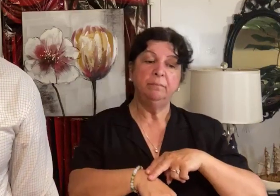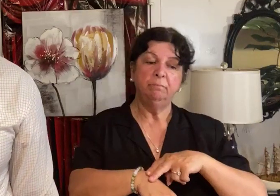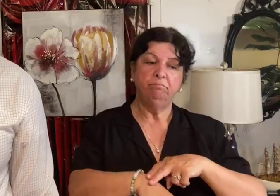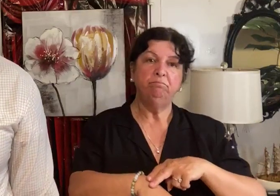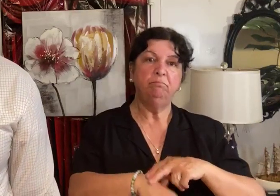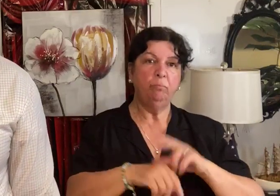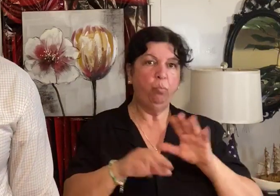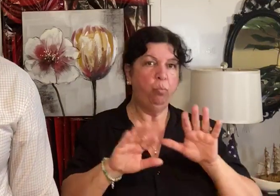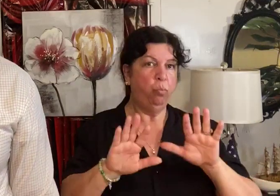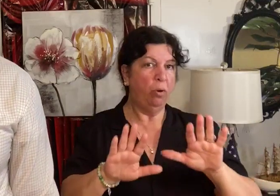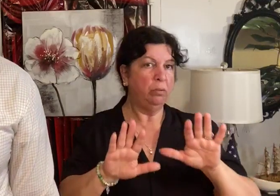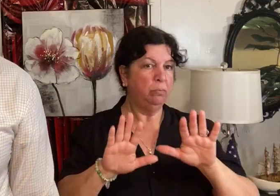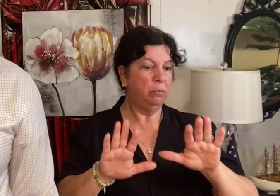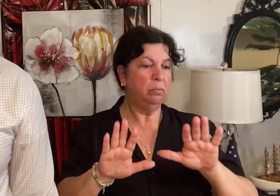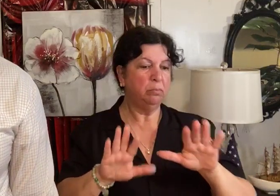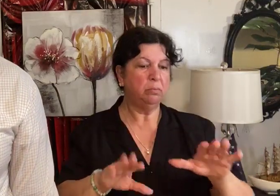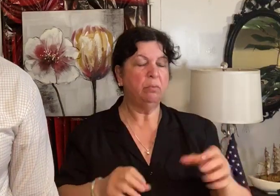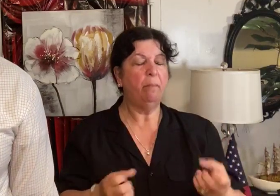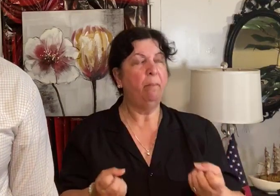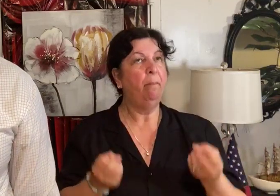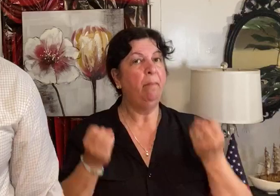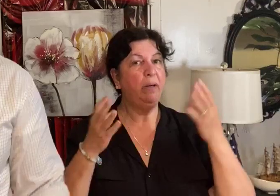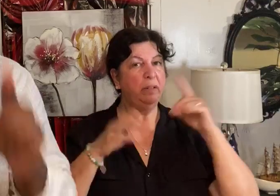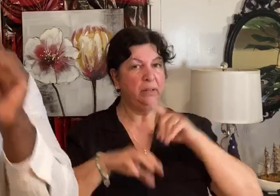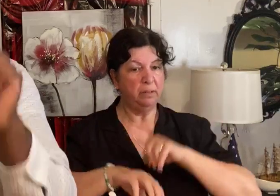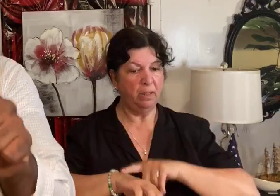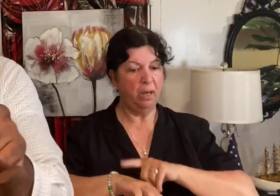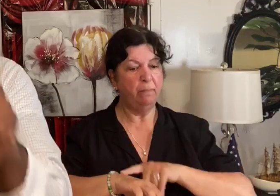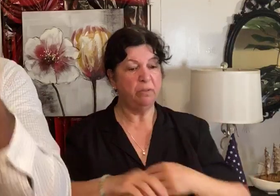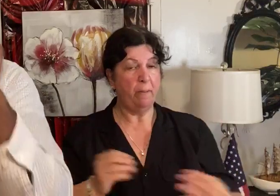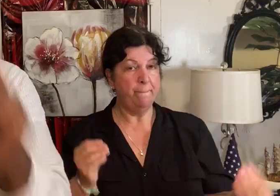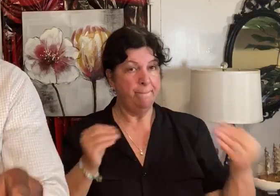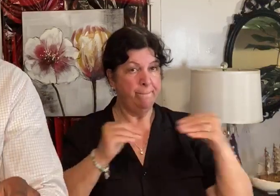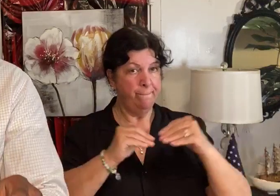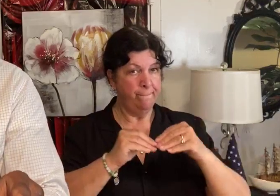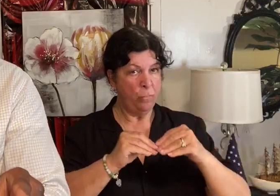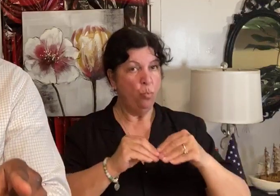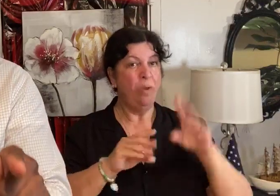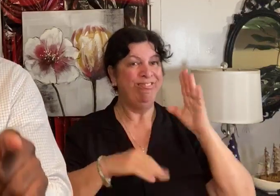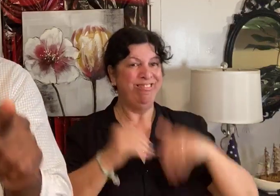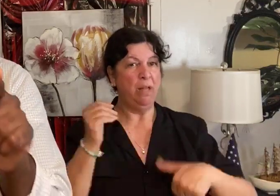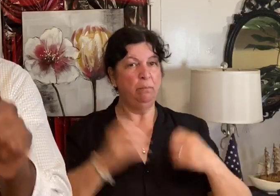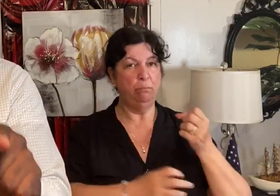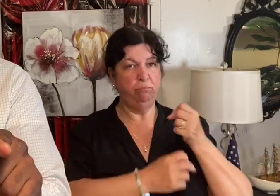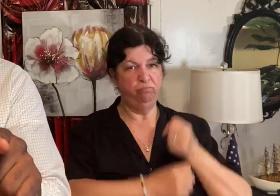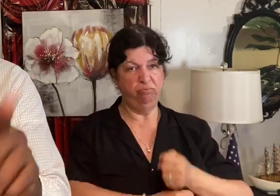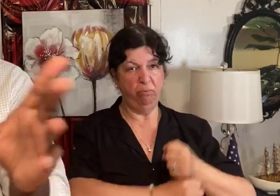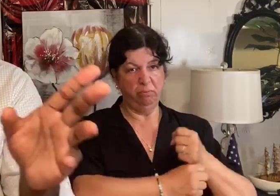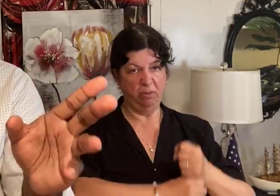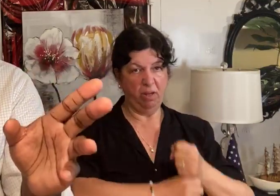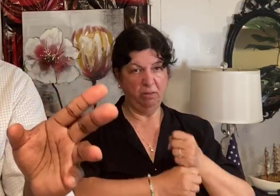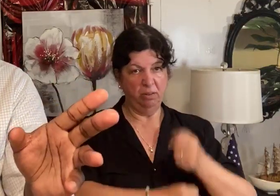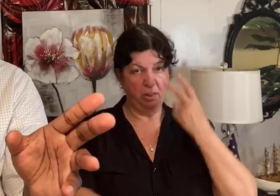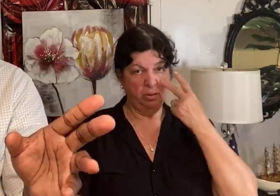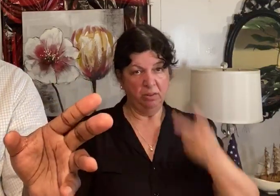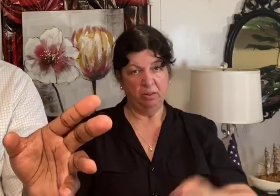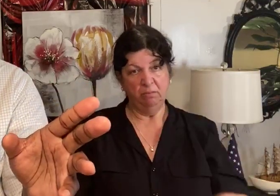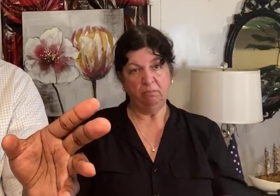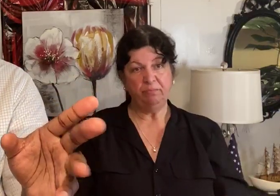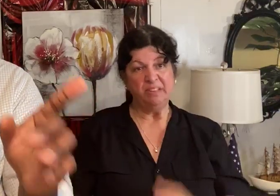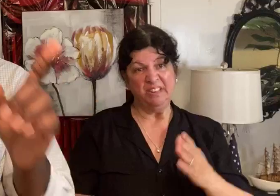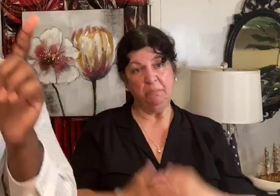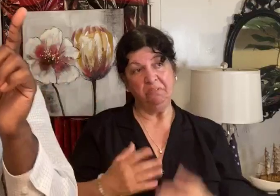that'll do many times over more than the protests that you see, even from the good